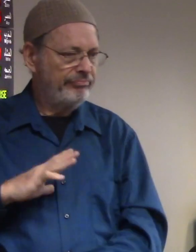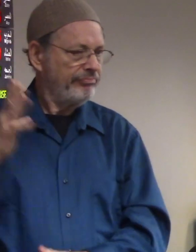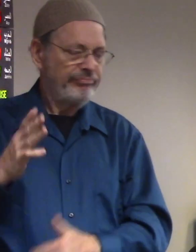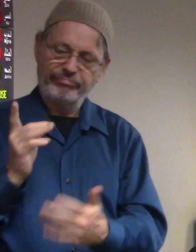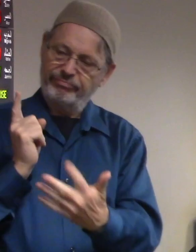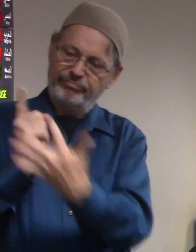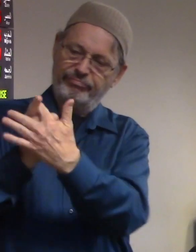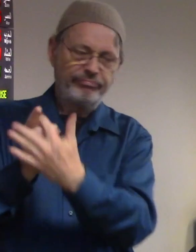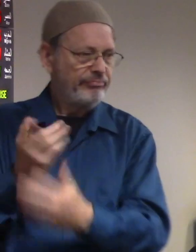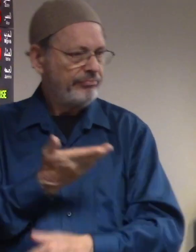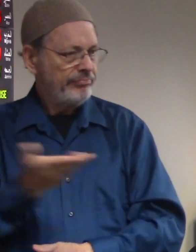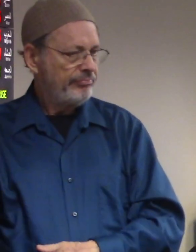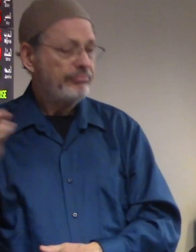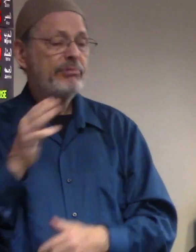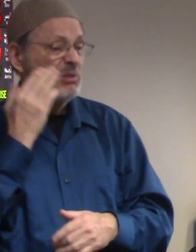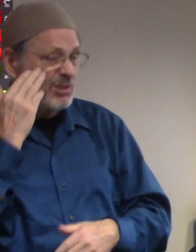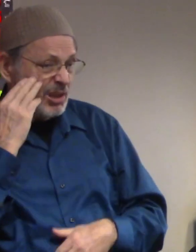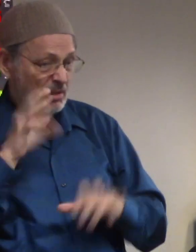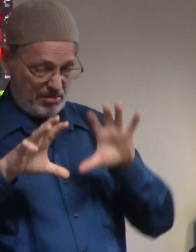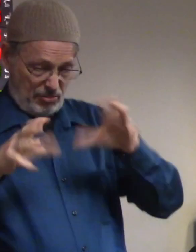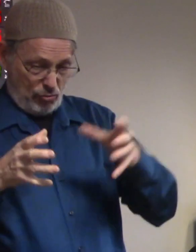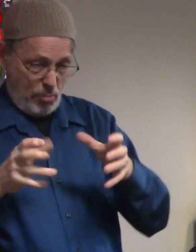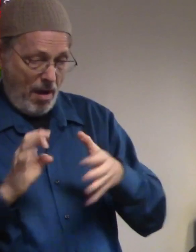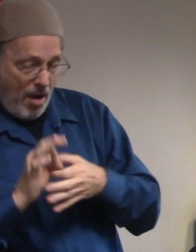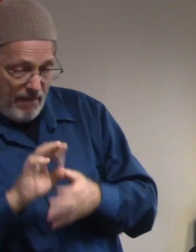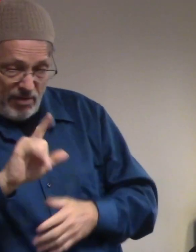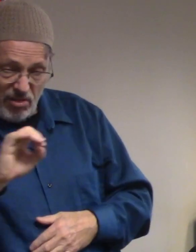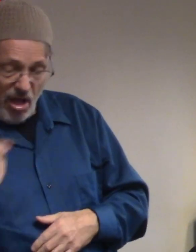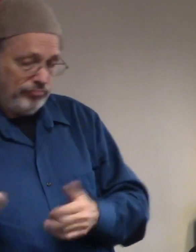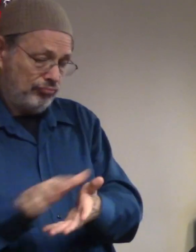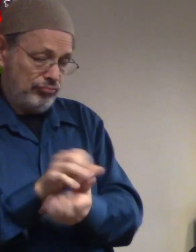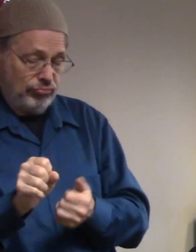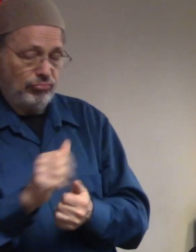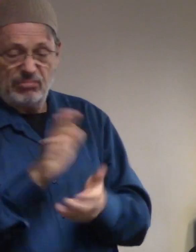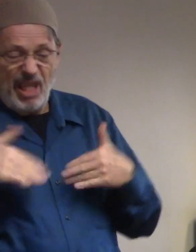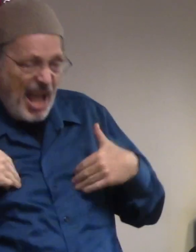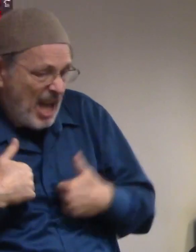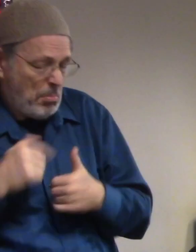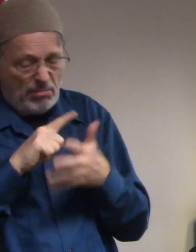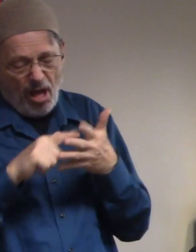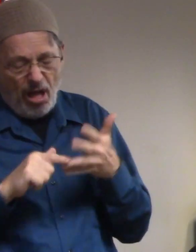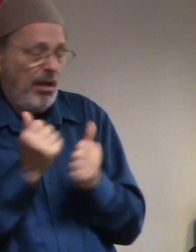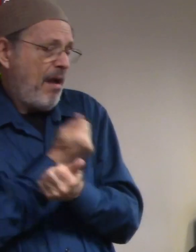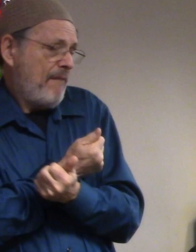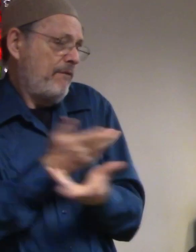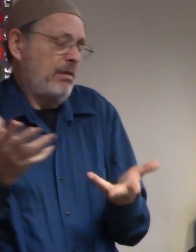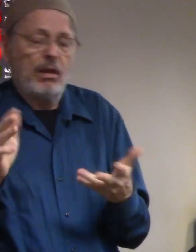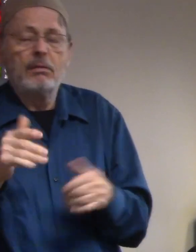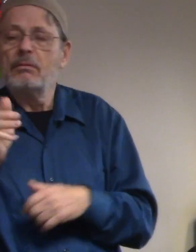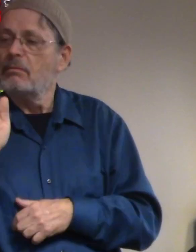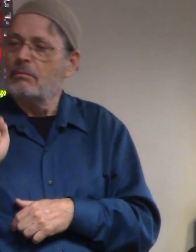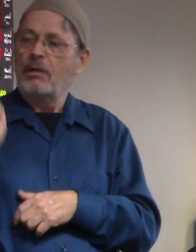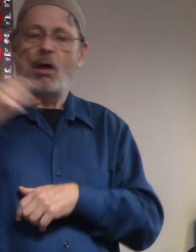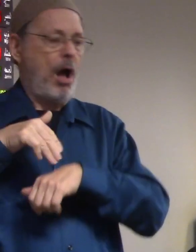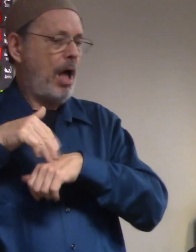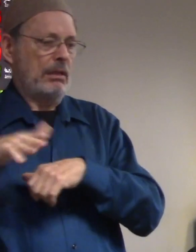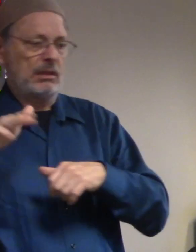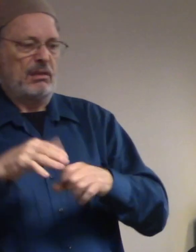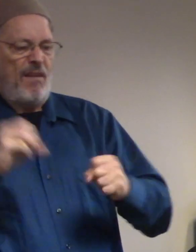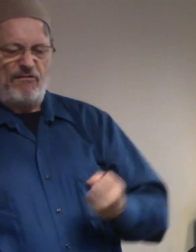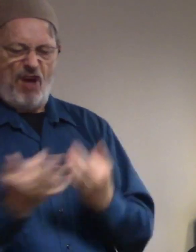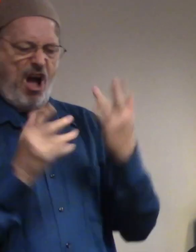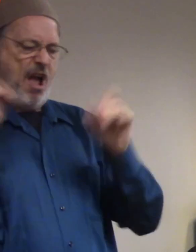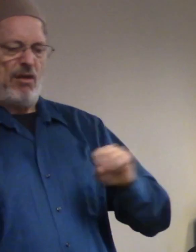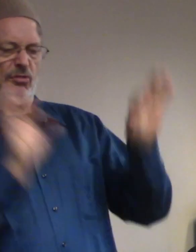You see, the Qawm Lat, they got destroyed. And with them, the animals, everything, Allah subhanahu wa ta'ala sent brimstone, they destroyed him. They came